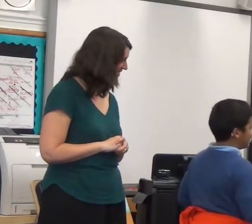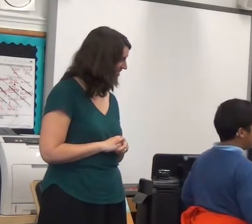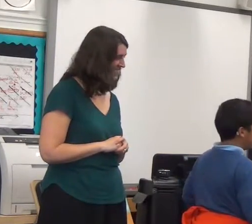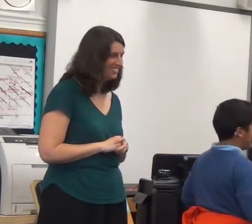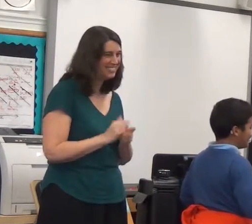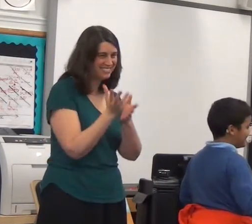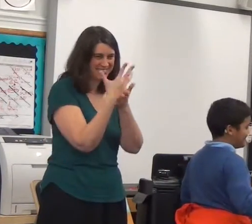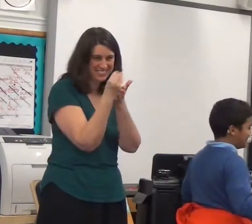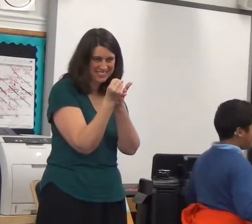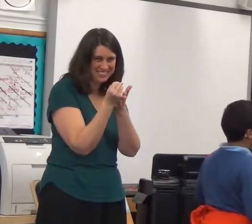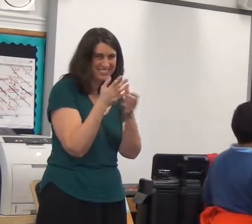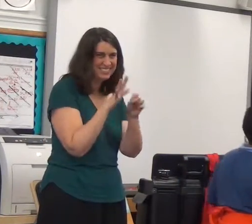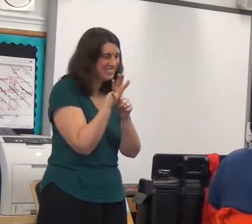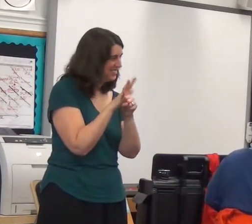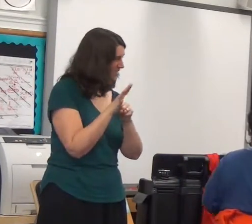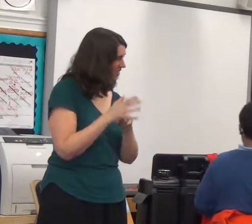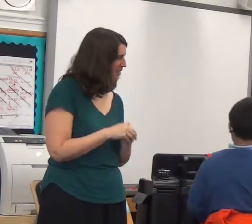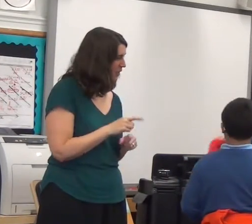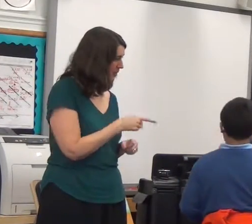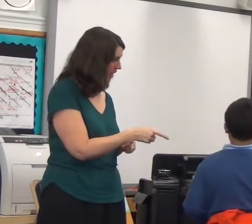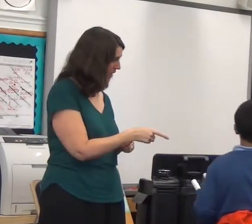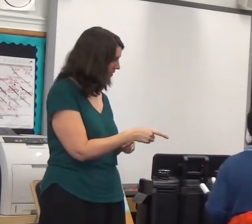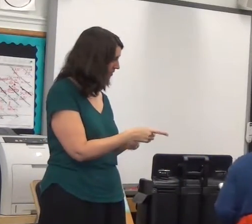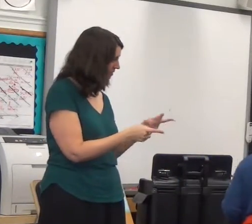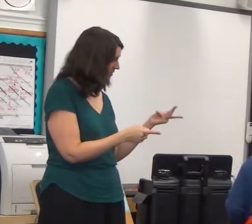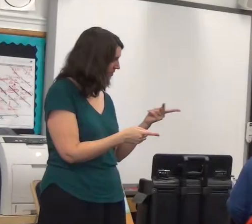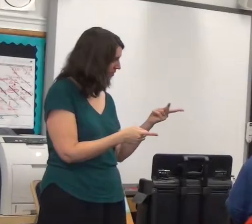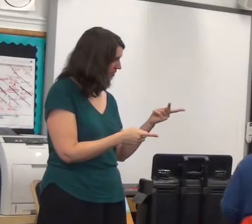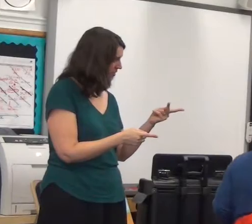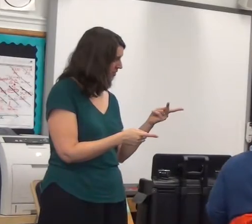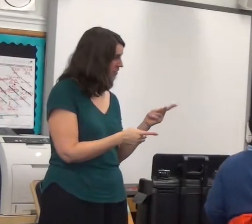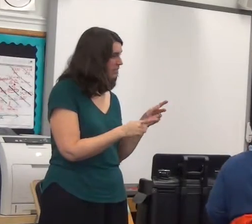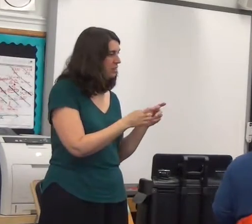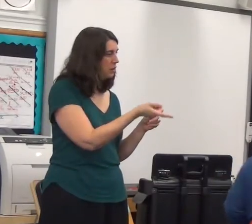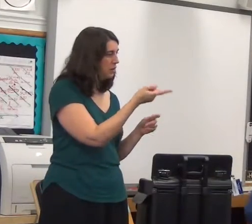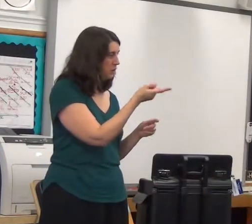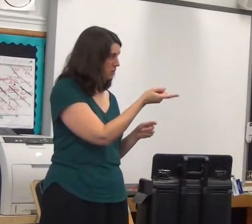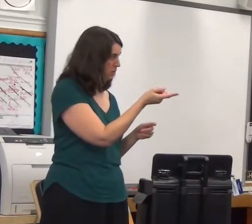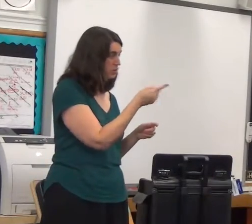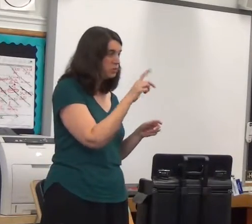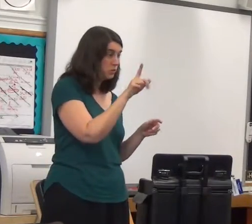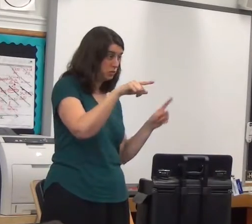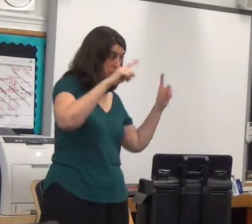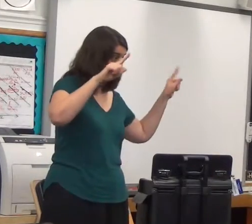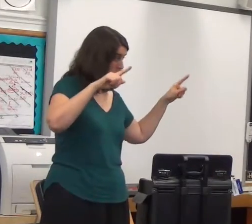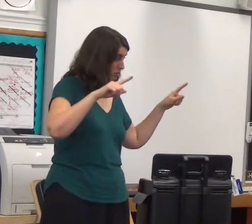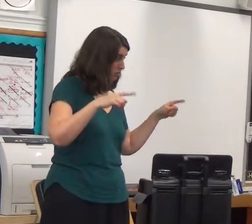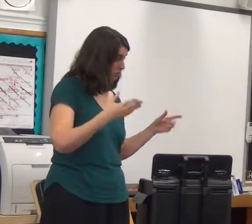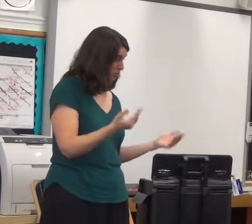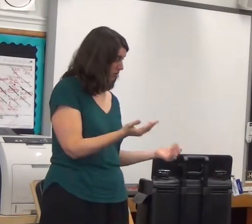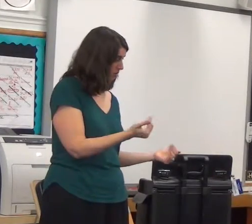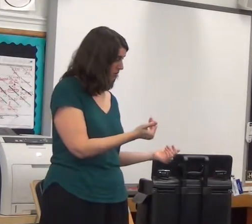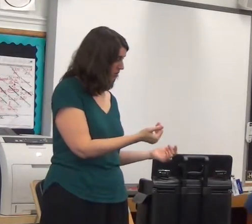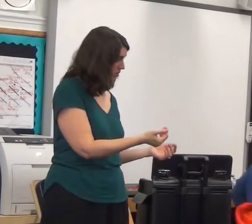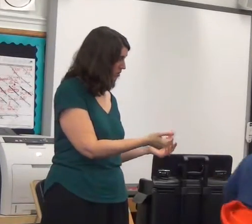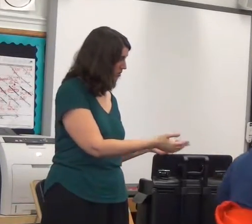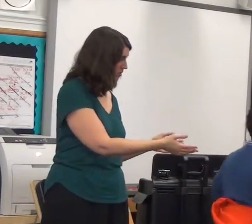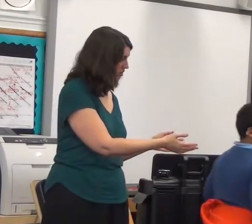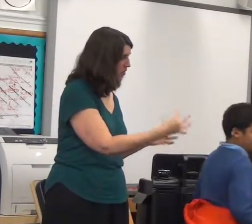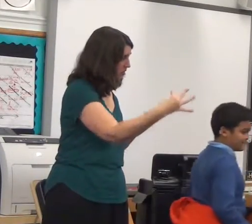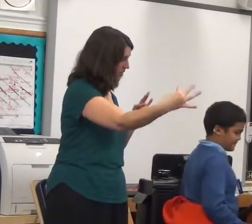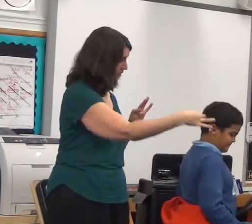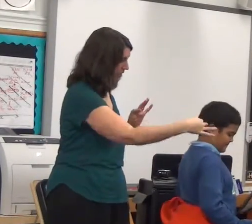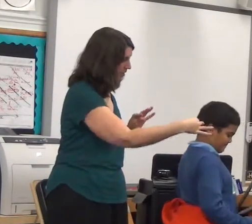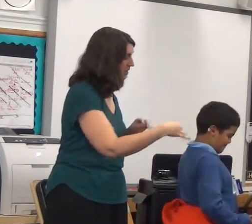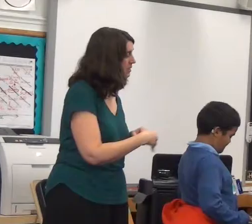We're out of wands. All right, Felix, Michelle, all you have to do on the count of three... You're gonna, come right over here, come right over here so that everyone